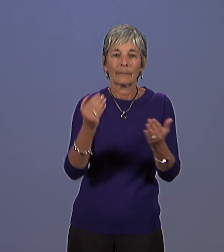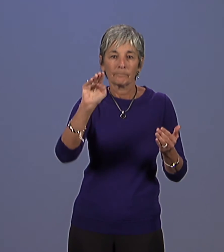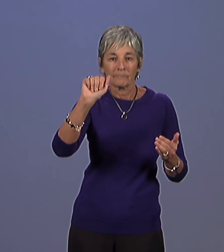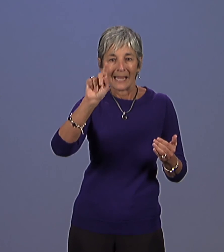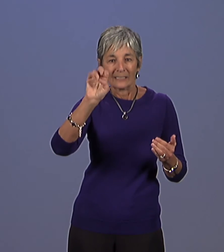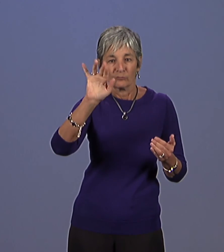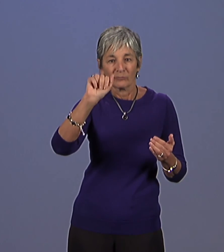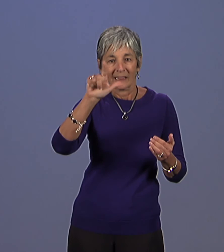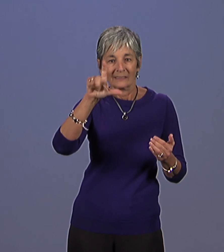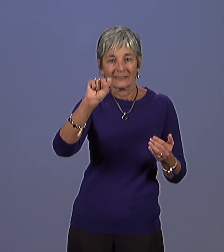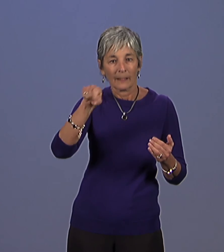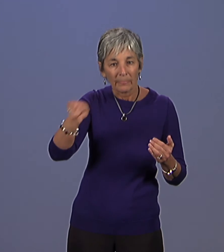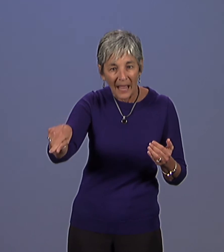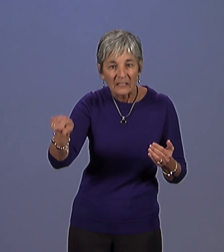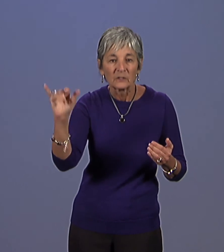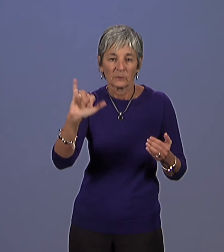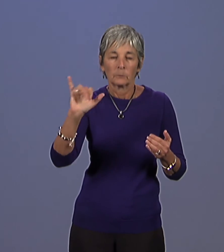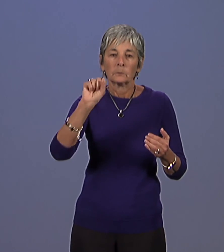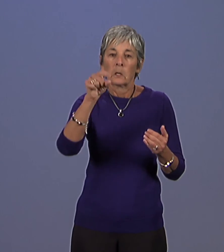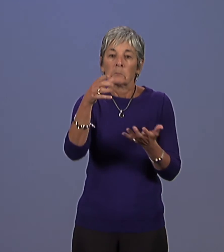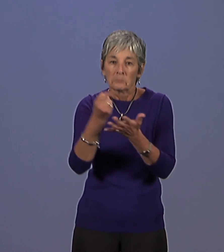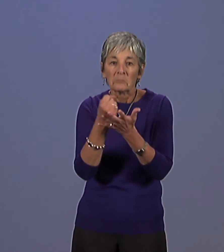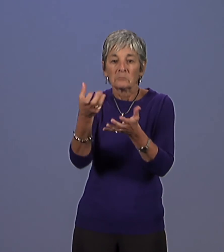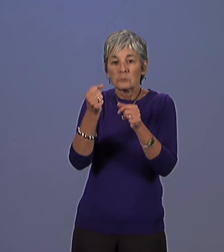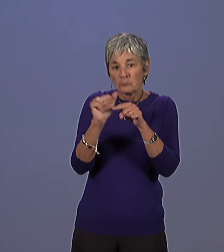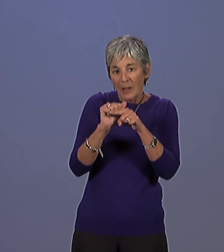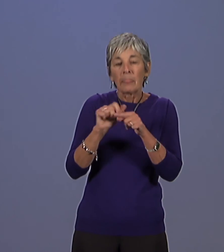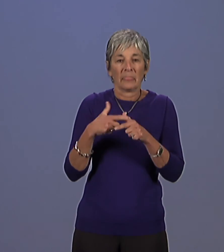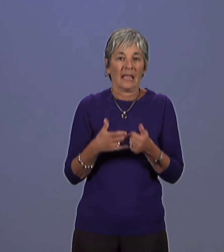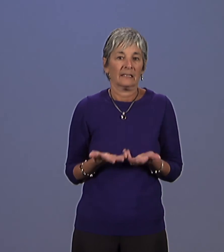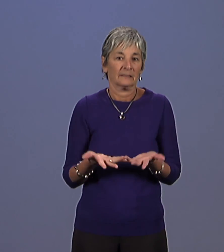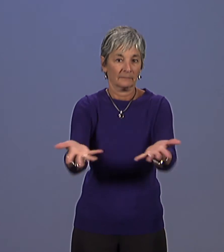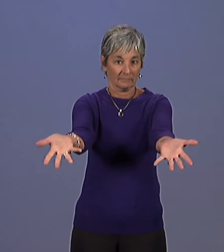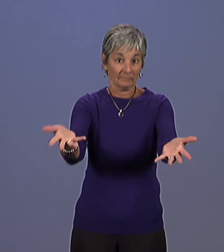have materials that you can make use of for deaf mentors as well.